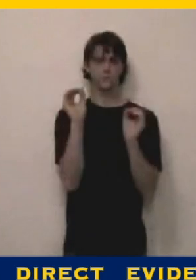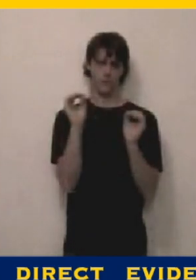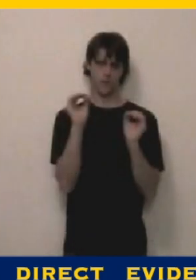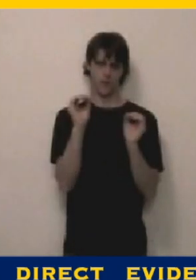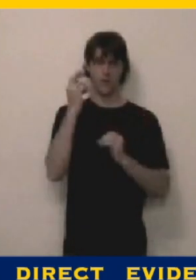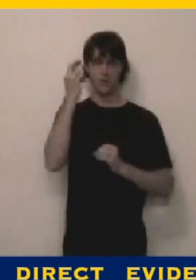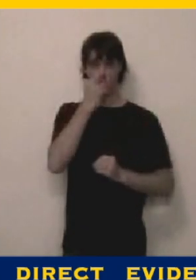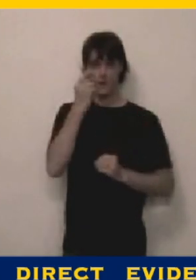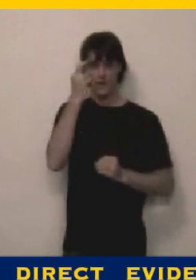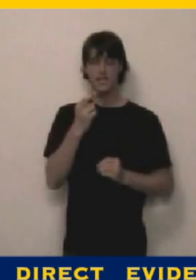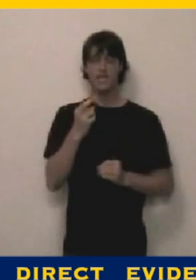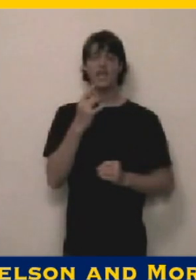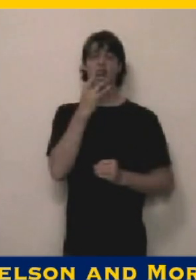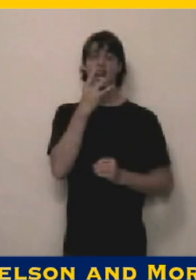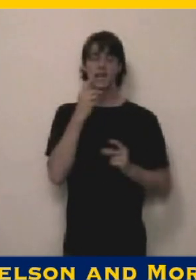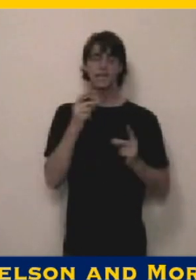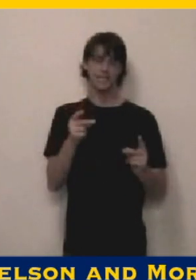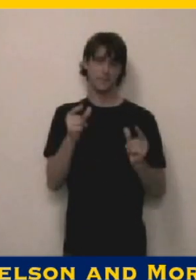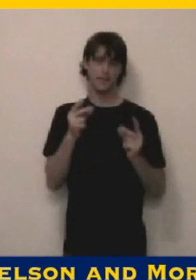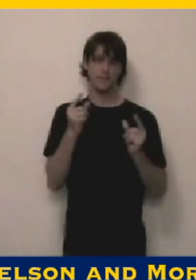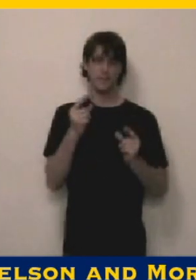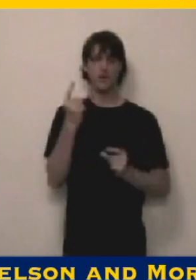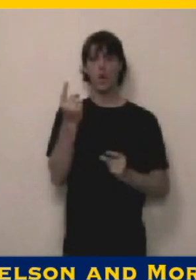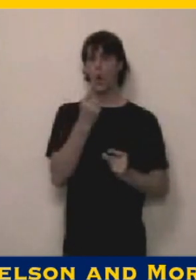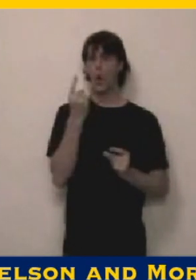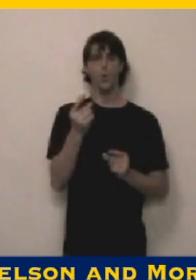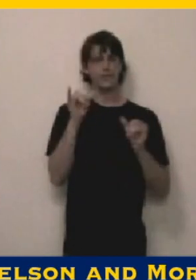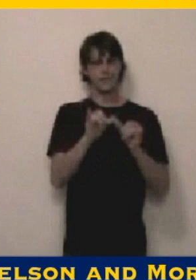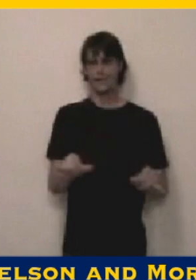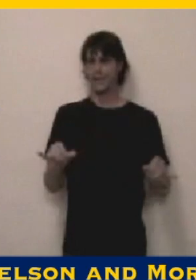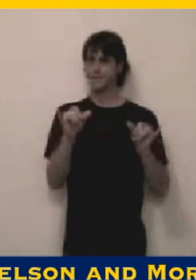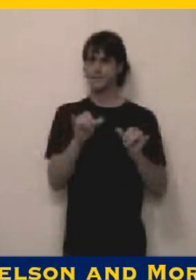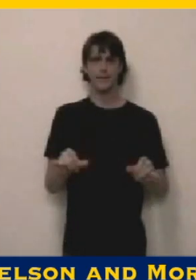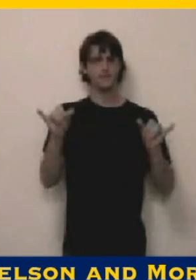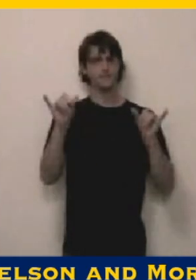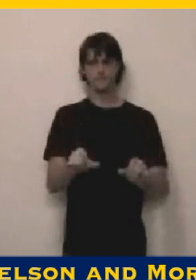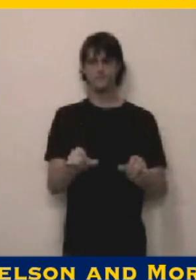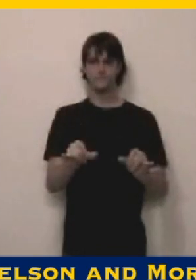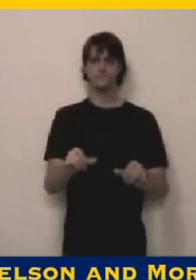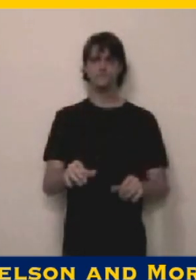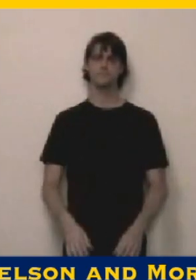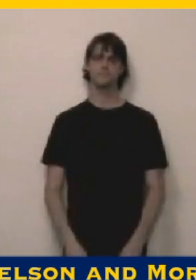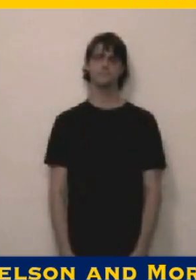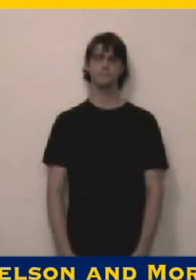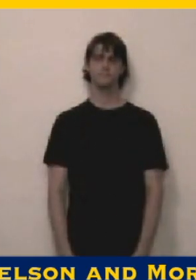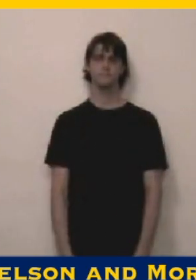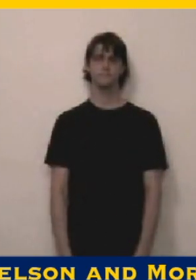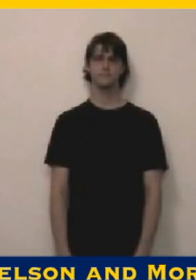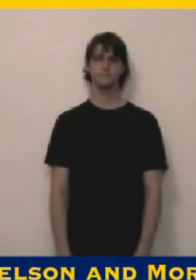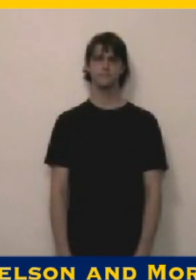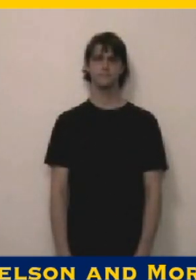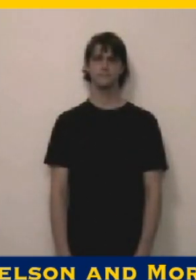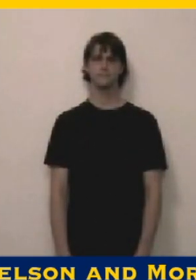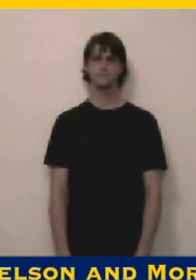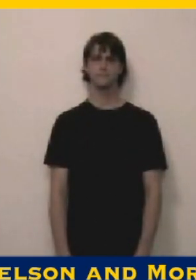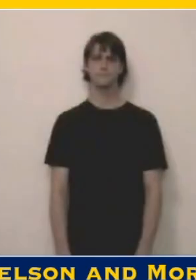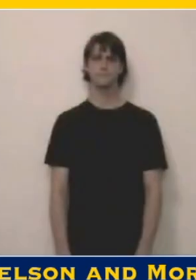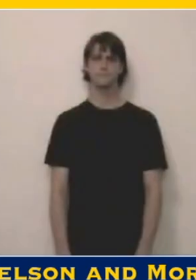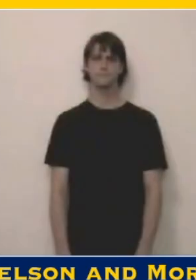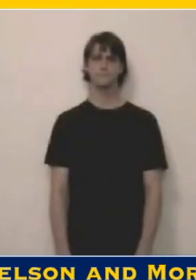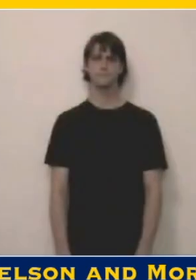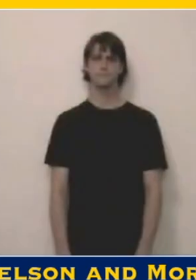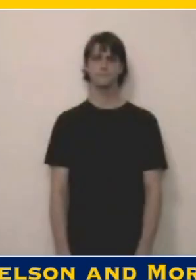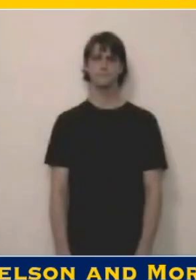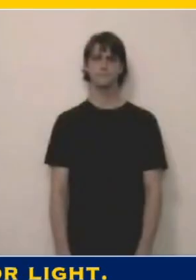desired direct evidence for the latter. This is exactly what Michelson and Morley did, but no matter how they oriented their perfectly well-tuned and sufficiently